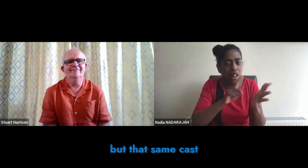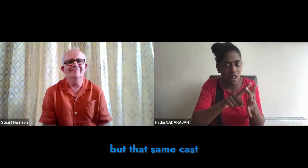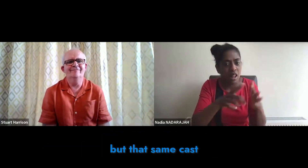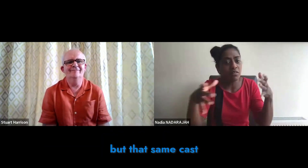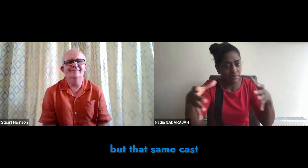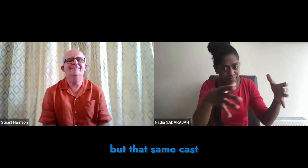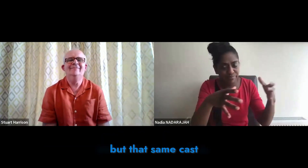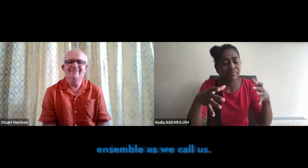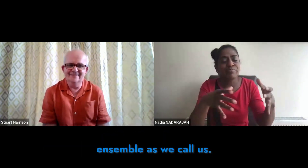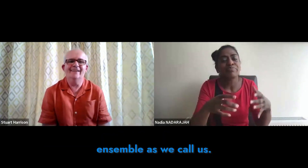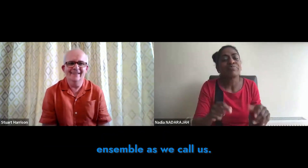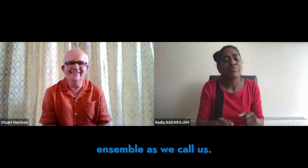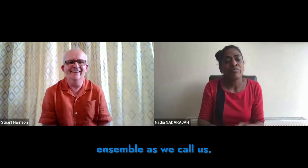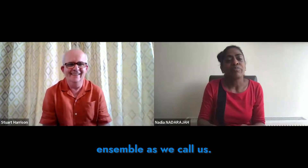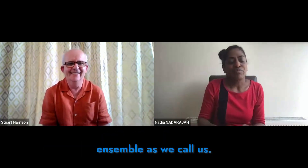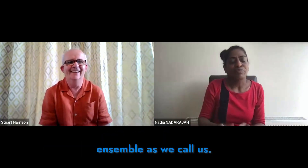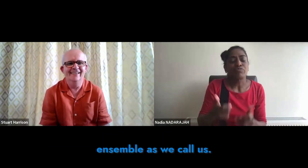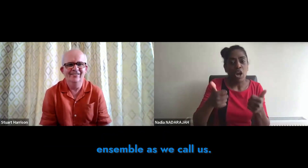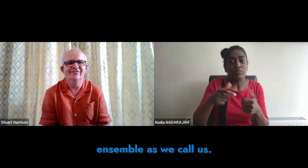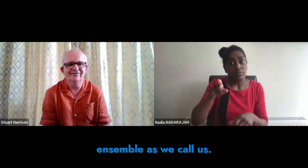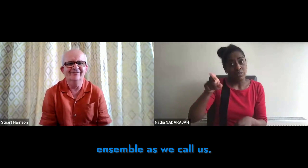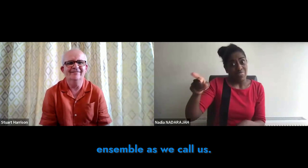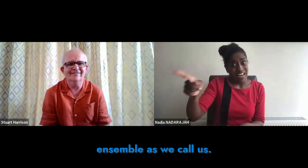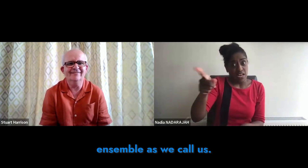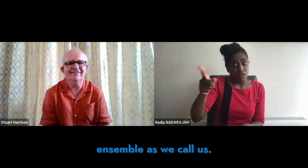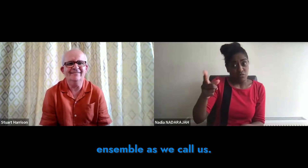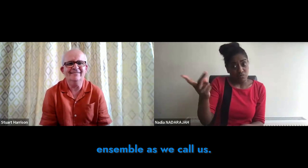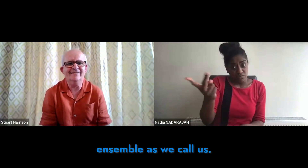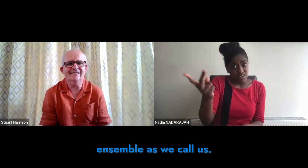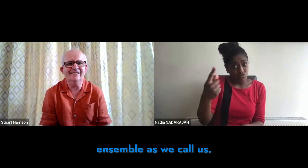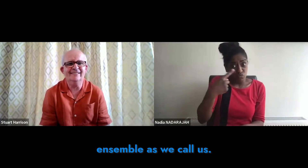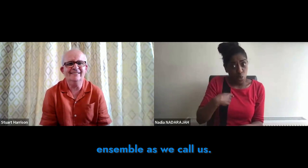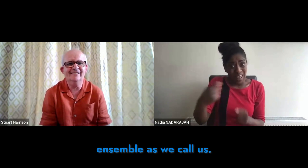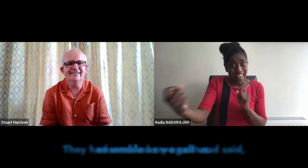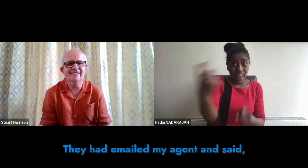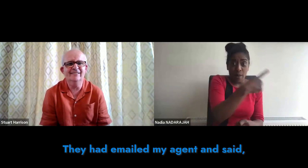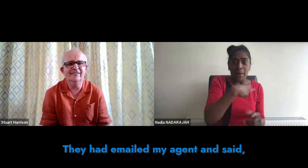same cast, ensemble as we call it.